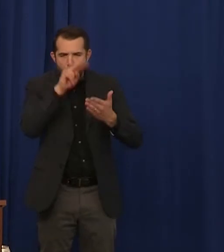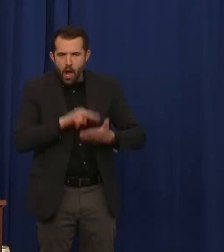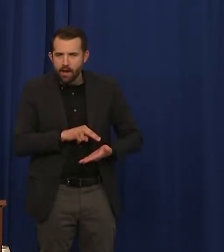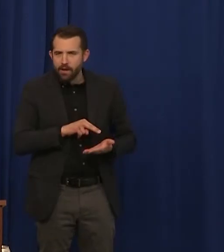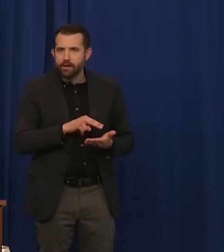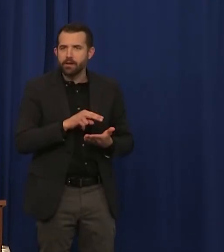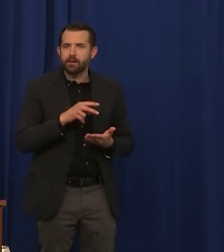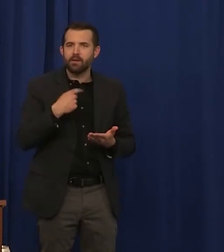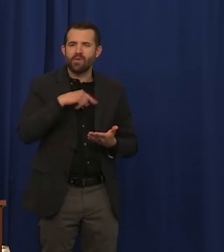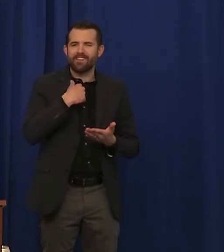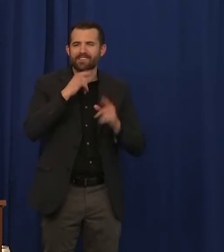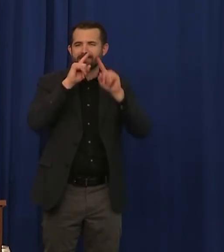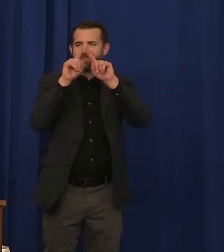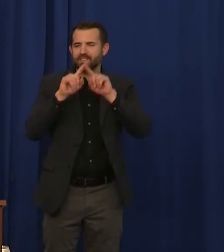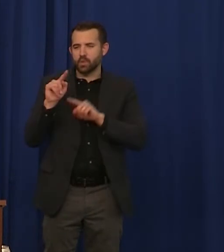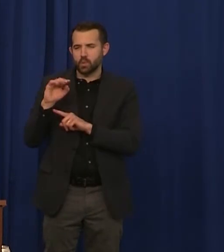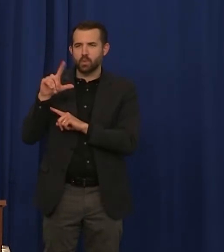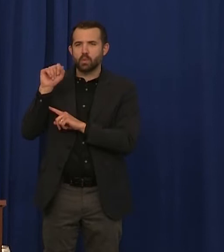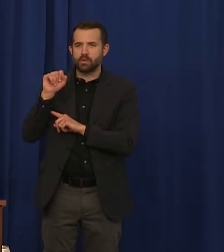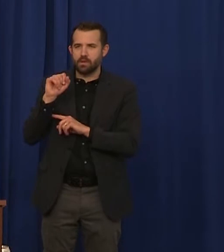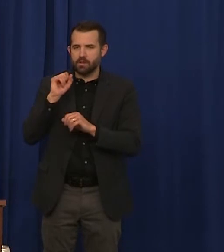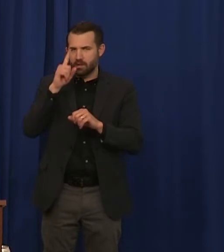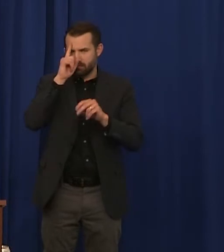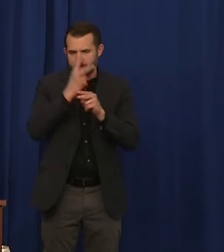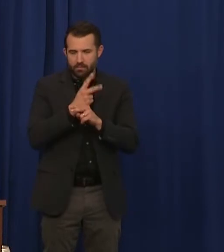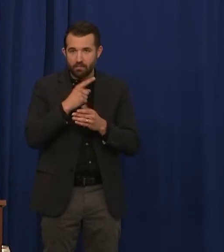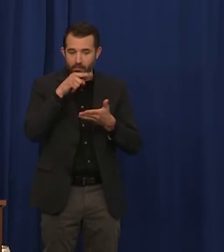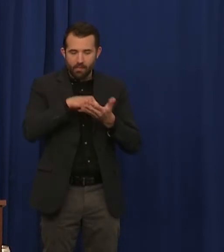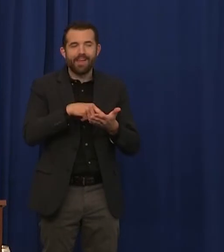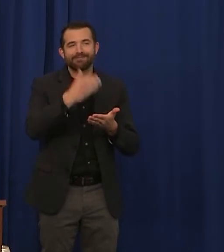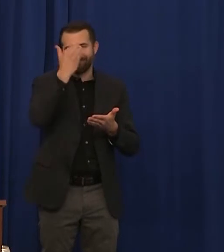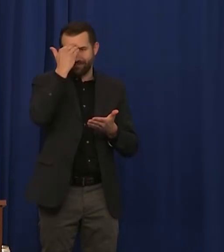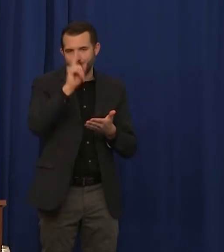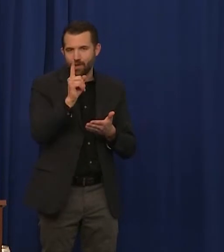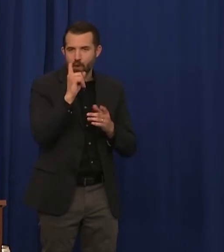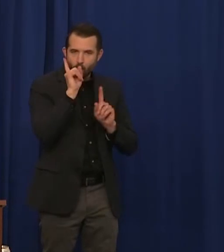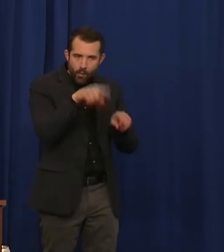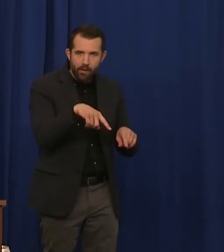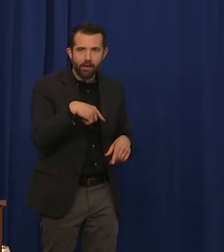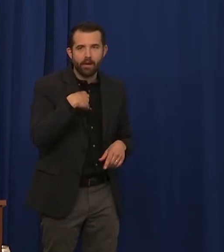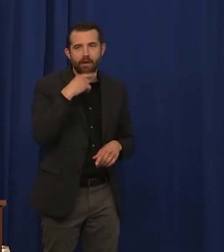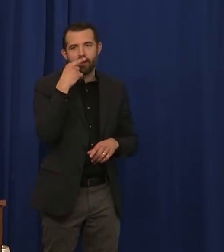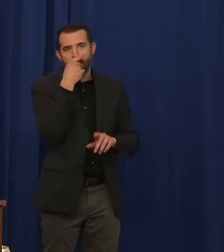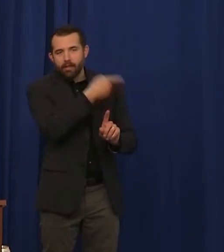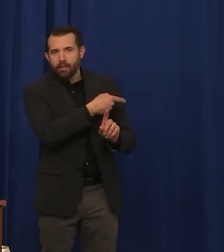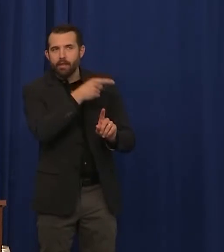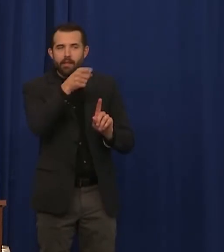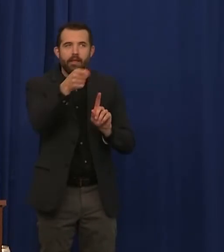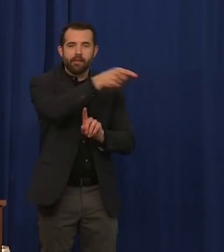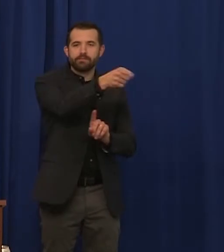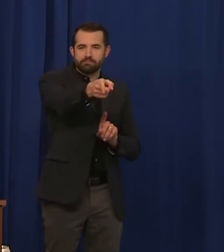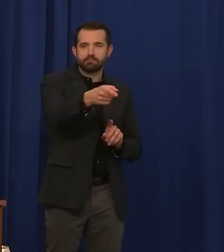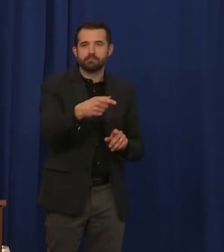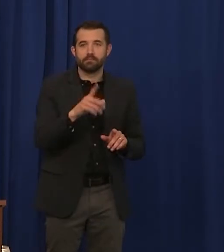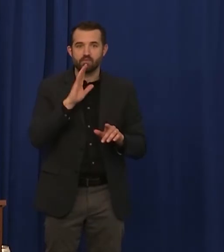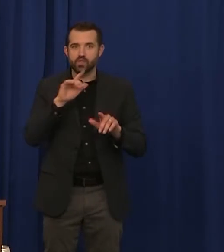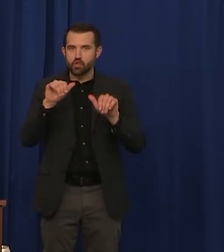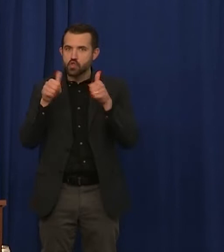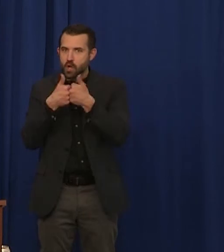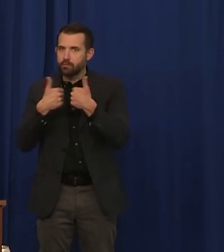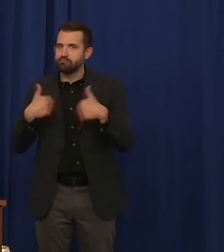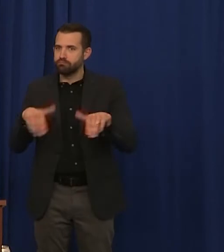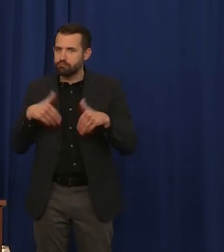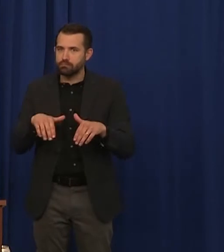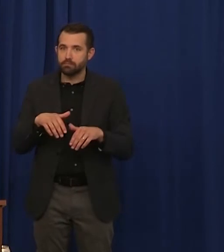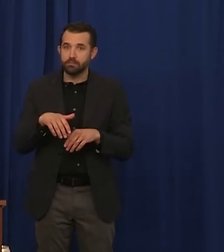memories to try to get a better picture of their last 16 days. But as you can imagine, it's pretty challenging. We do the best we can.